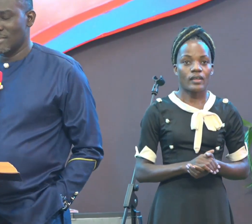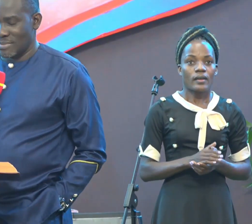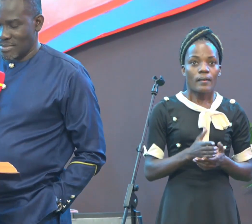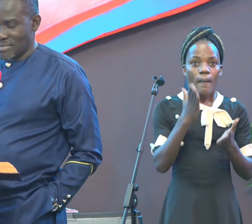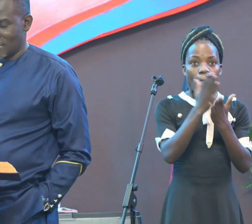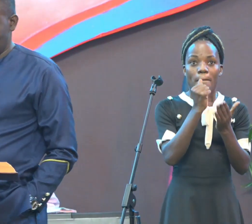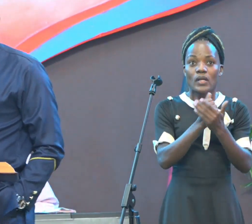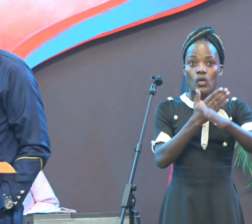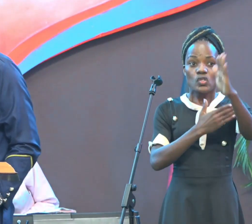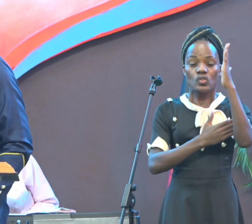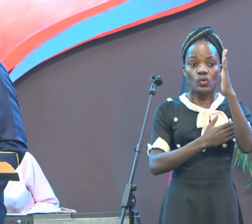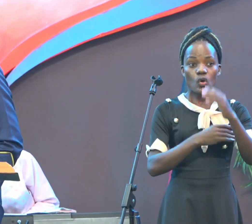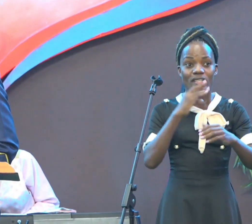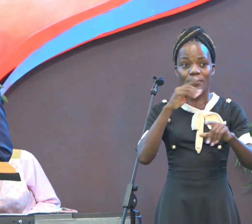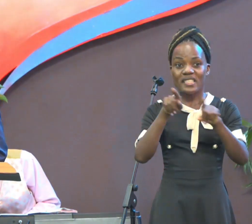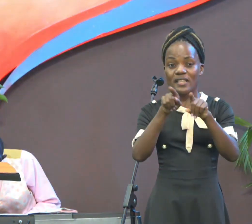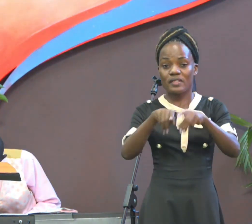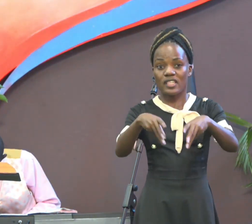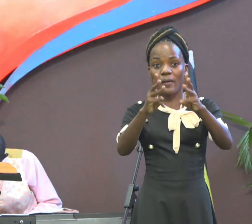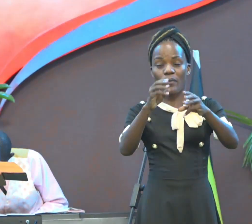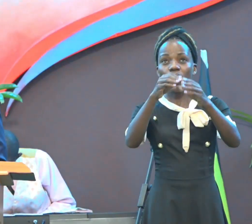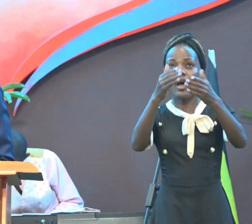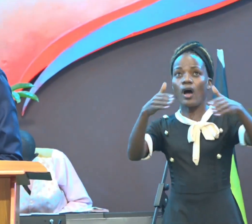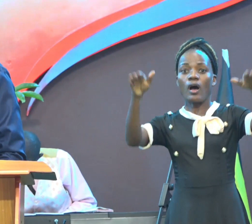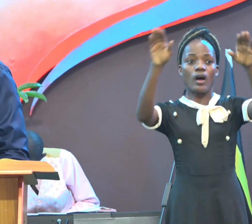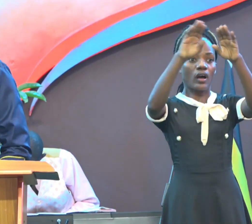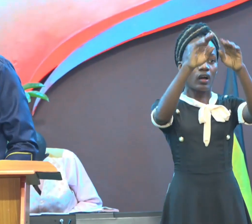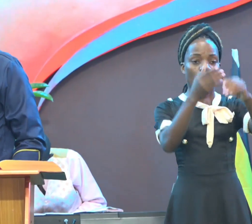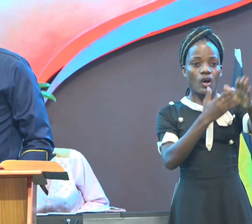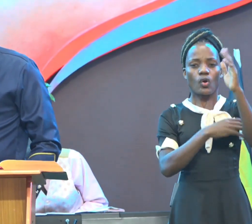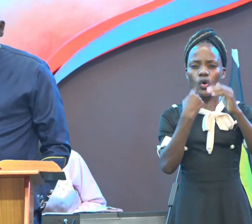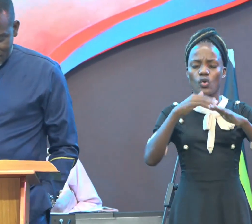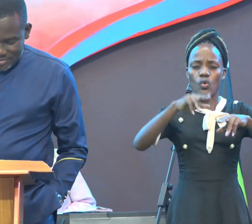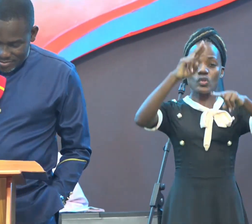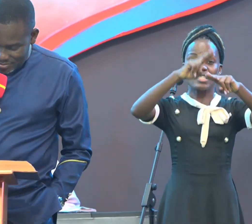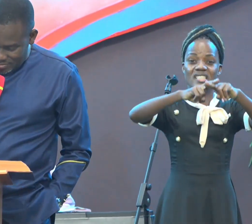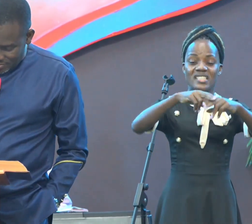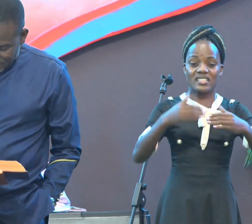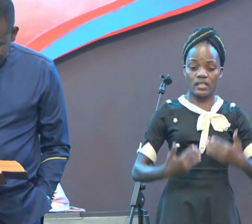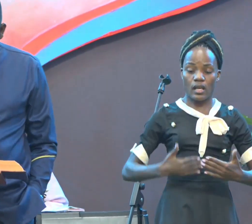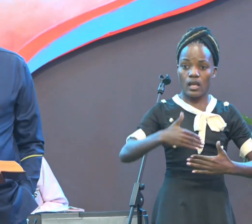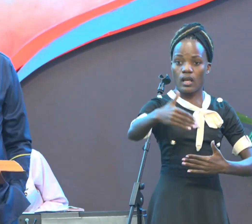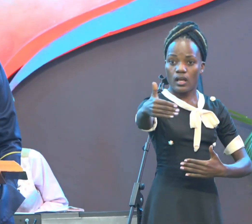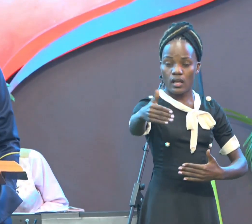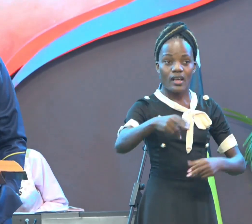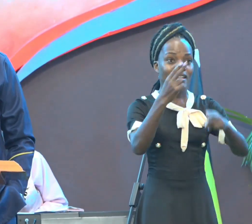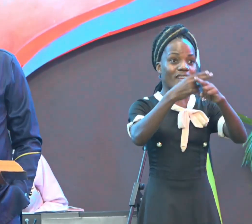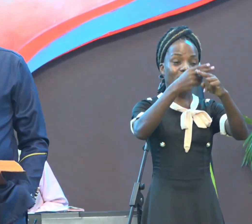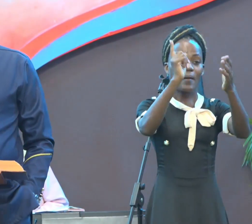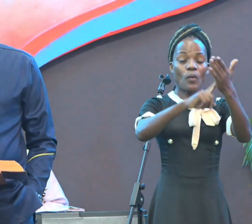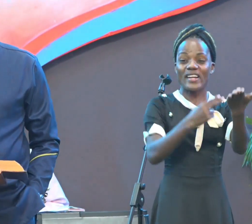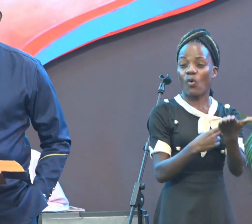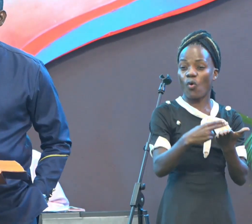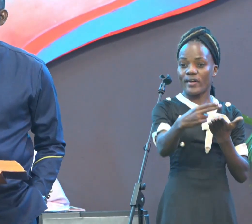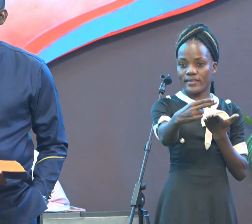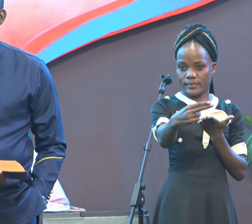Kubanga bwatyo bwayogera oyali waggulu omugulumivu. Aha. Atula mu butali gwawo. Mhm. Erinnya lye mutukuvu. Erinnya